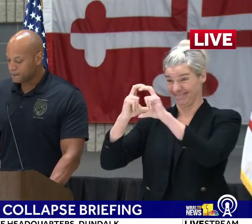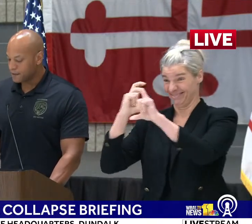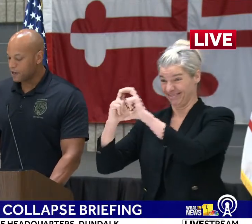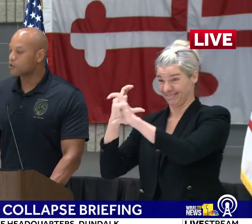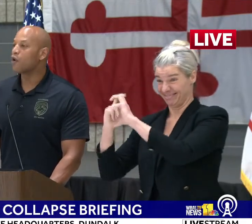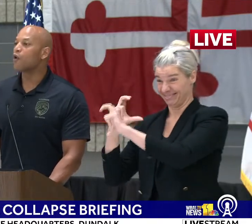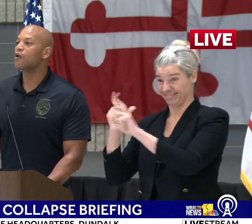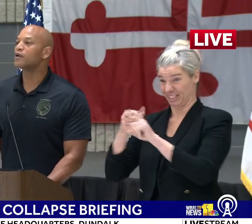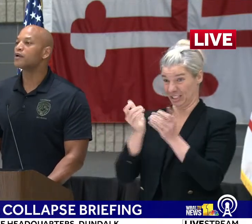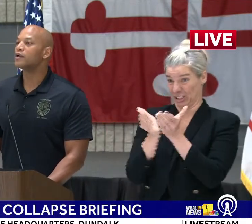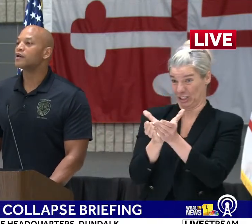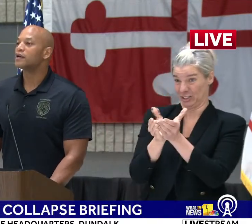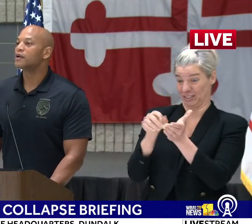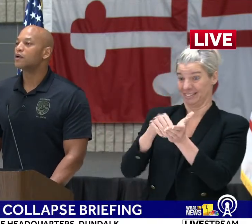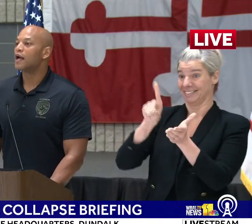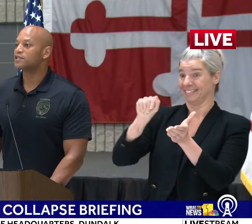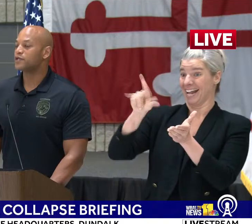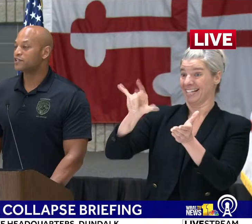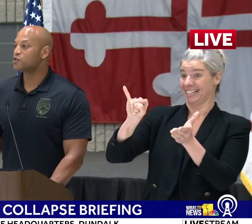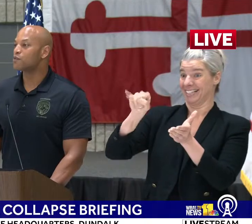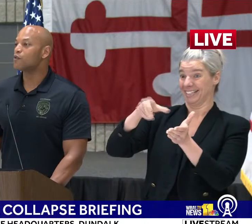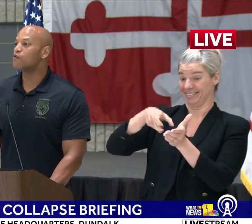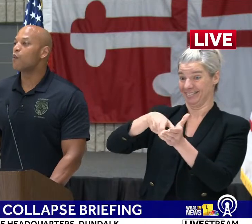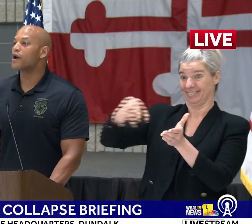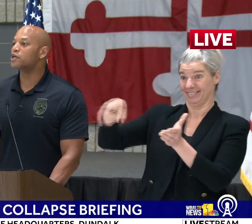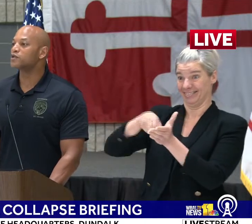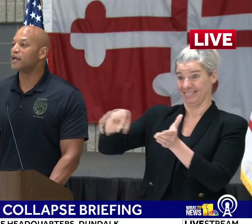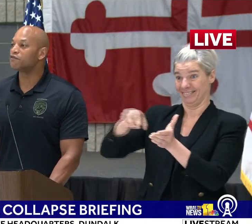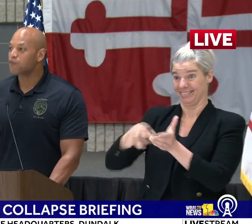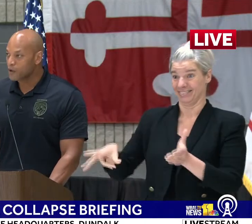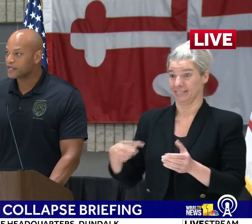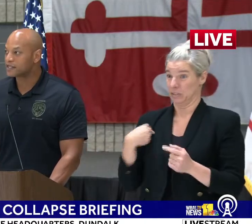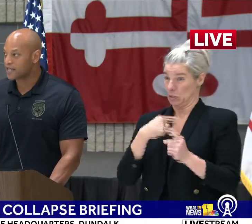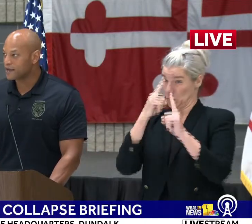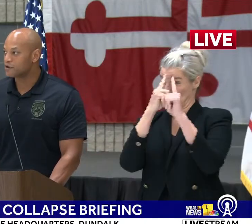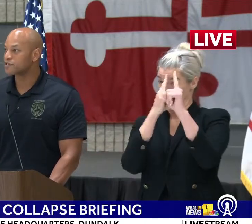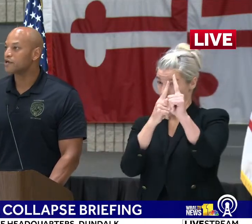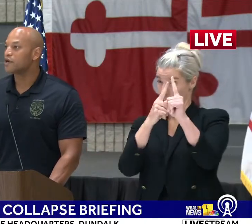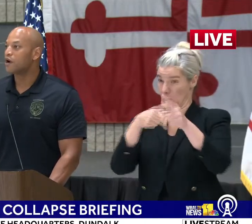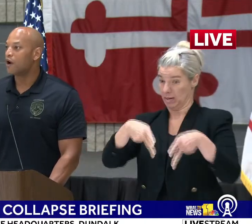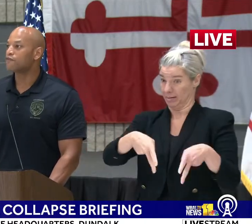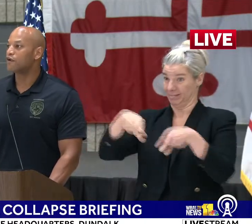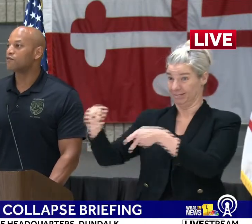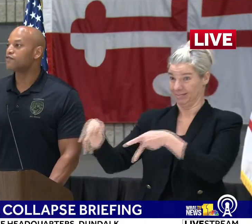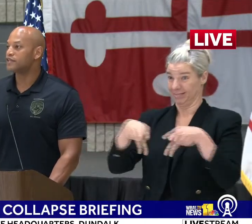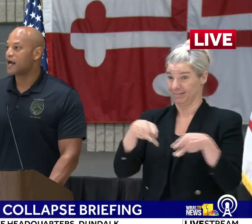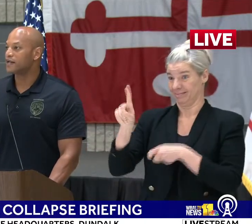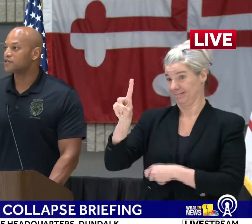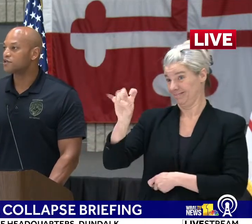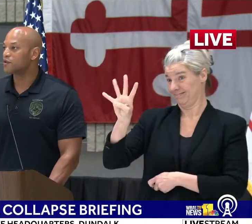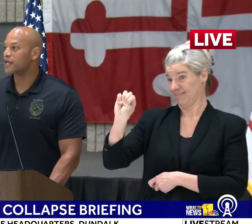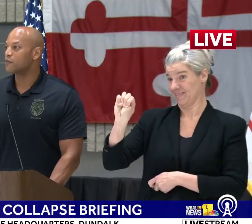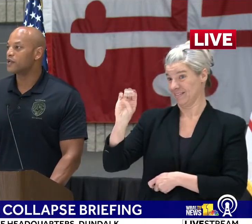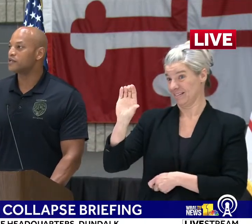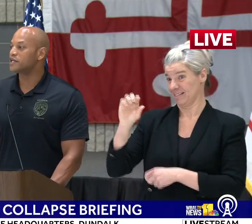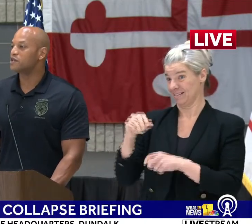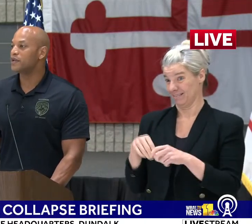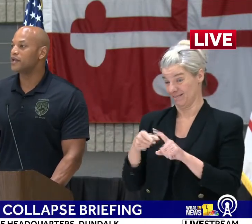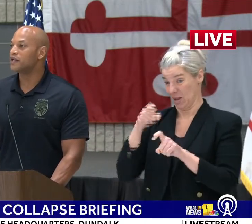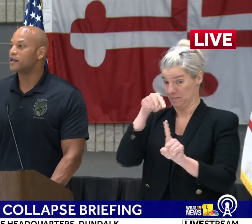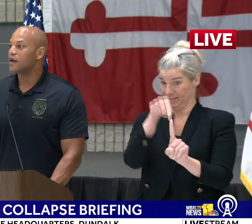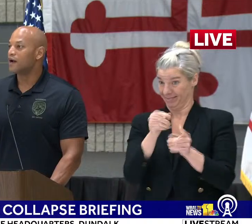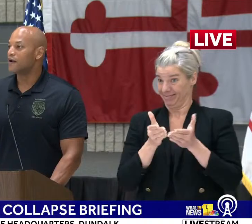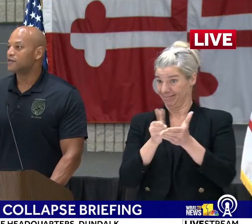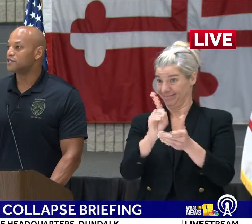the dolly. And our goal is to remove 140 containers off of the dolly. So again,